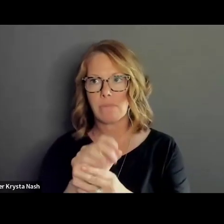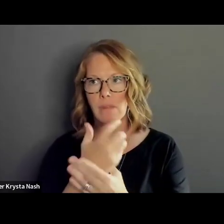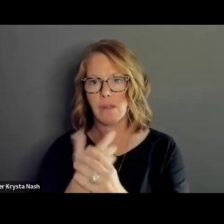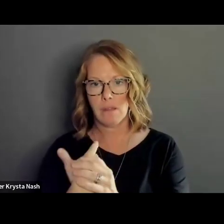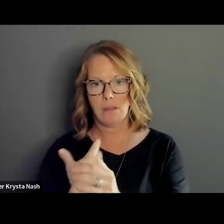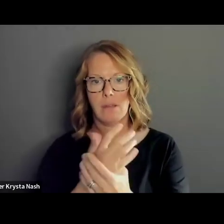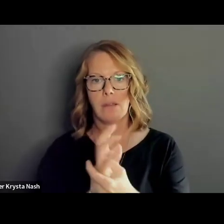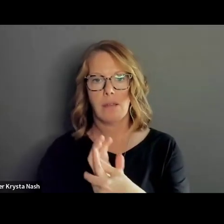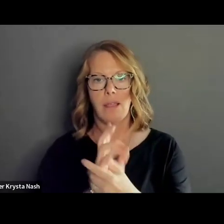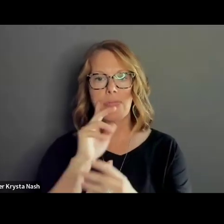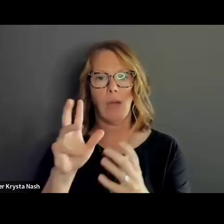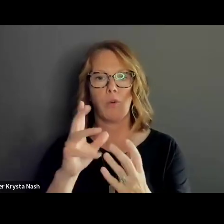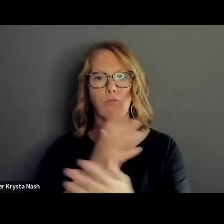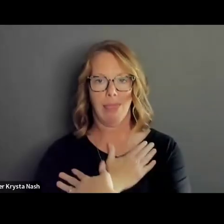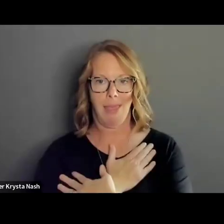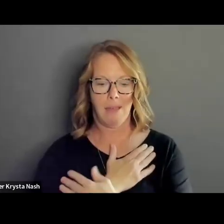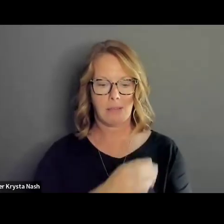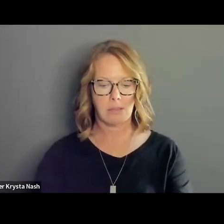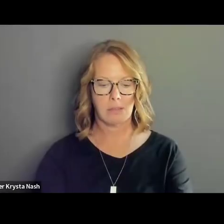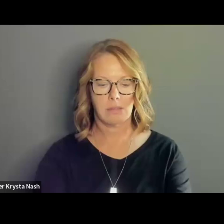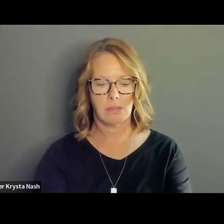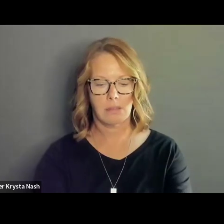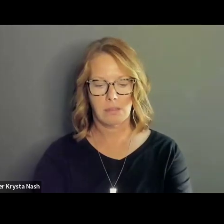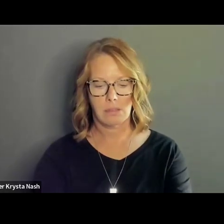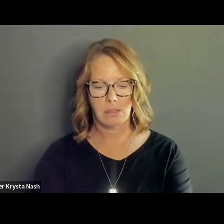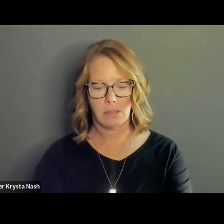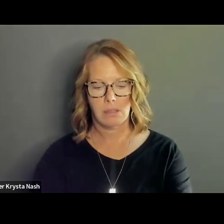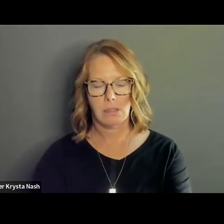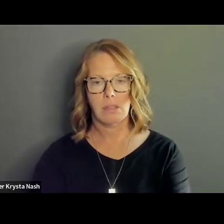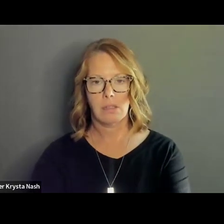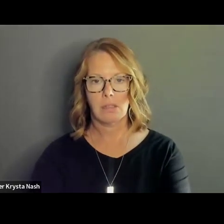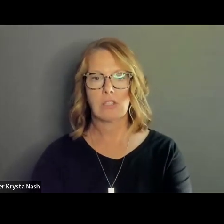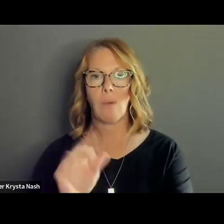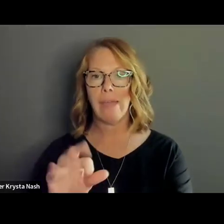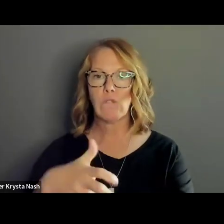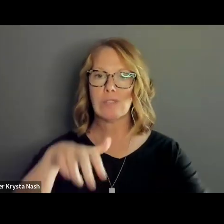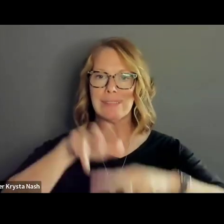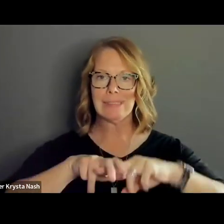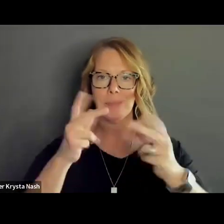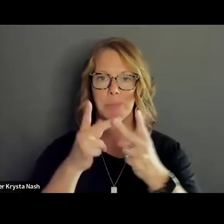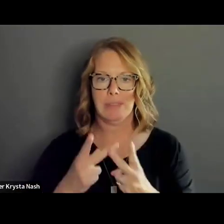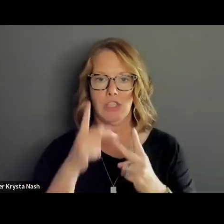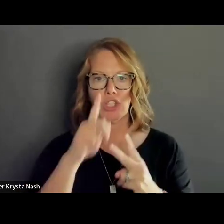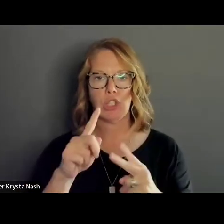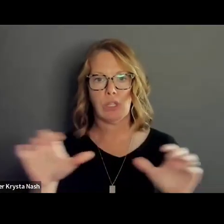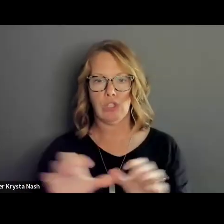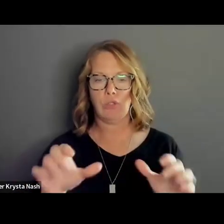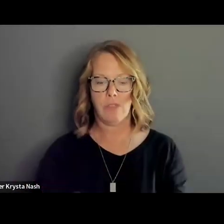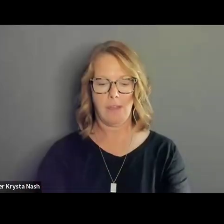foot, and that will relax the whole leg. So if they're in the seated position, you can do that to kind of break that